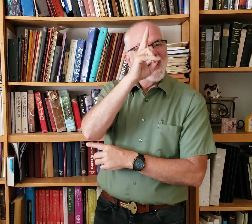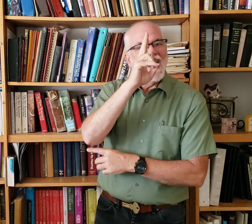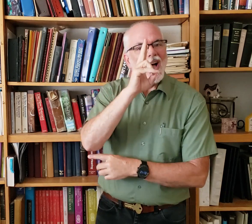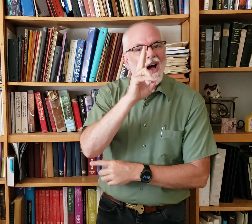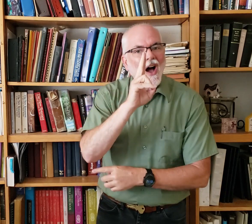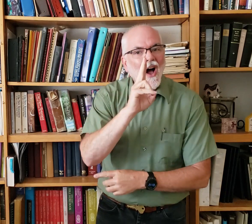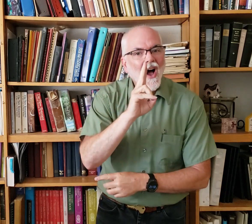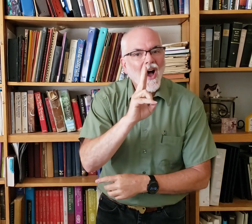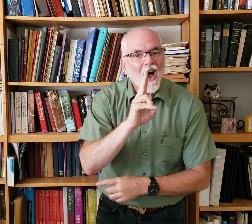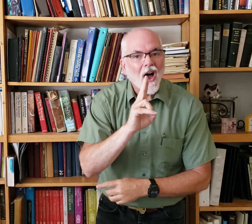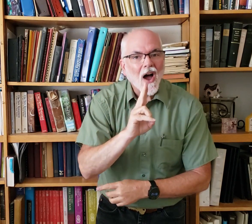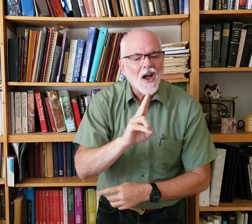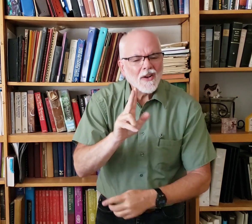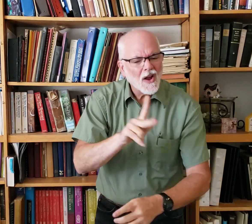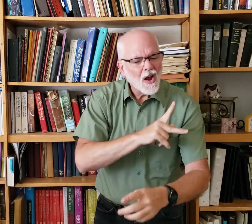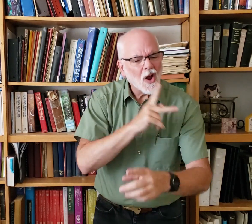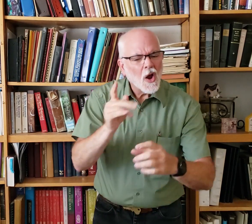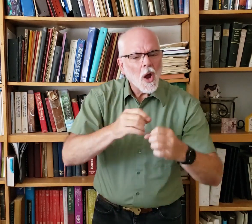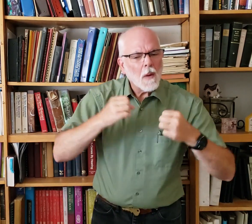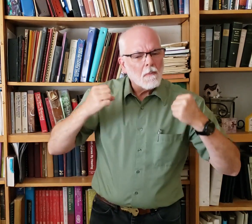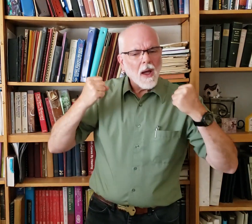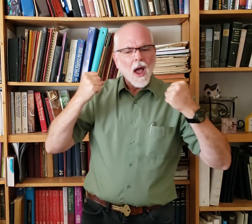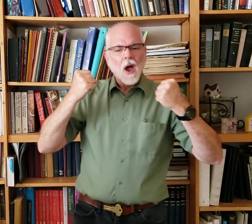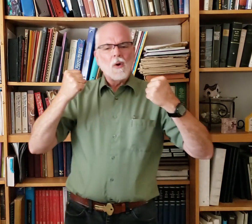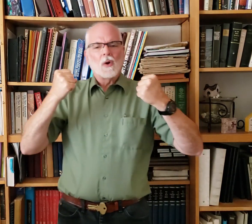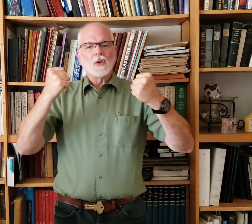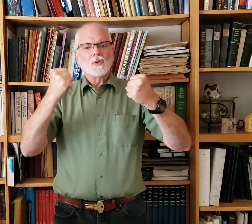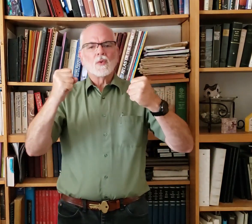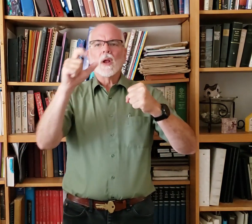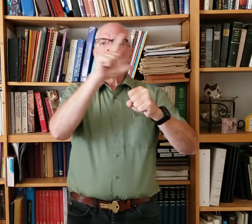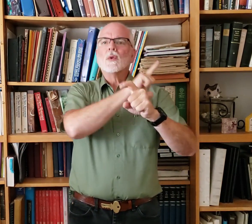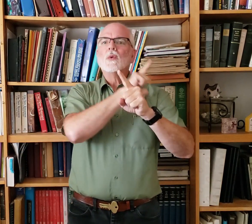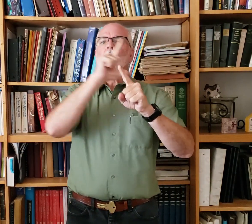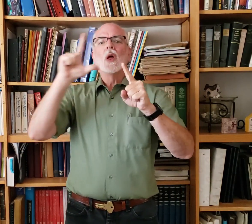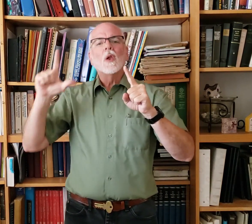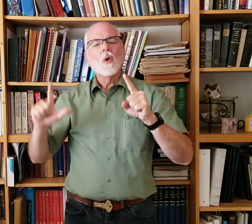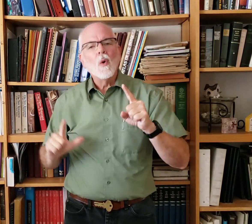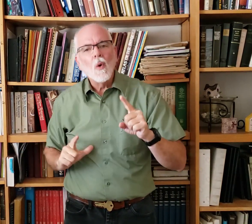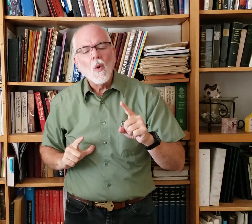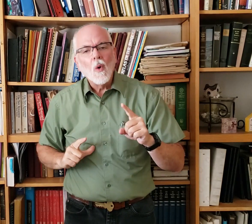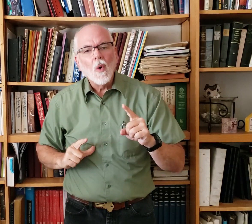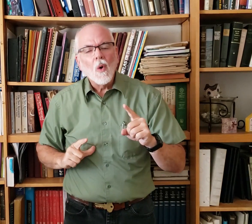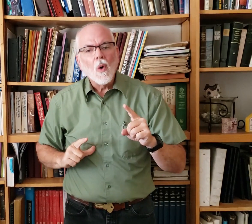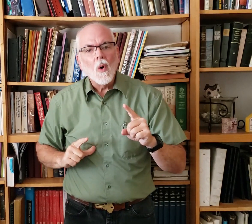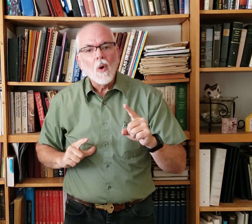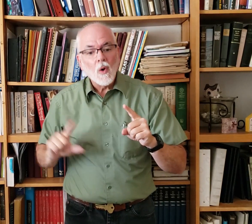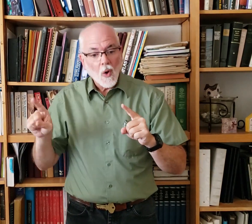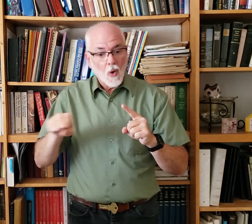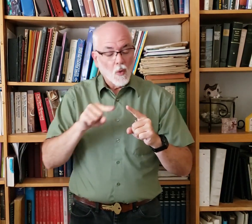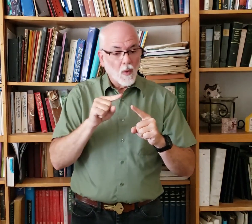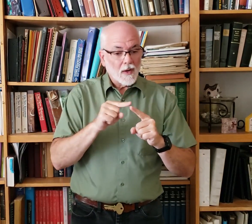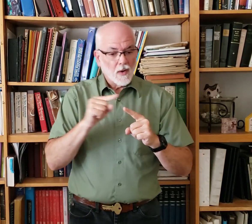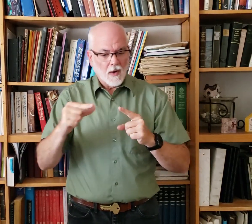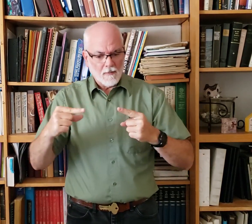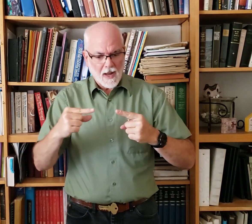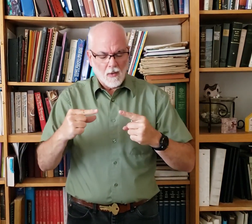glory, honor, power and strength to the Lord. When the power